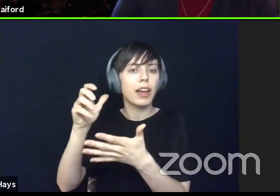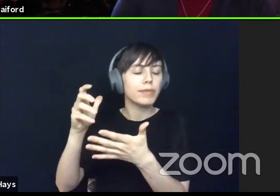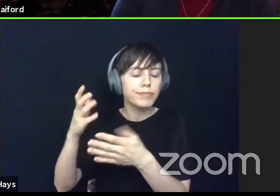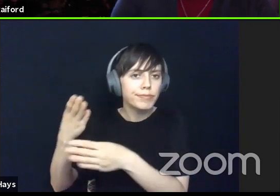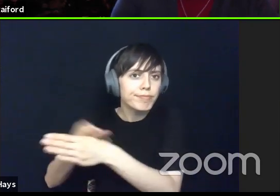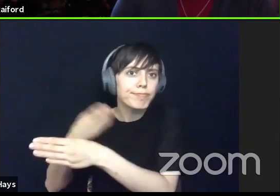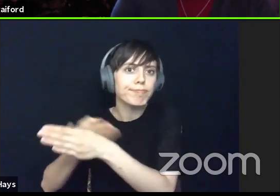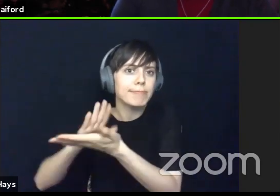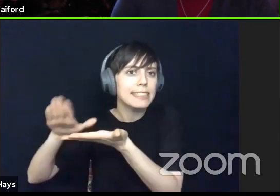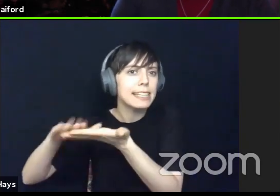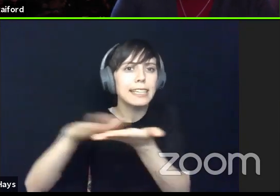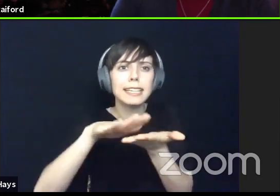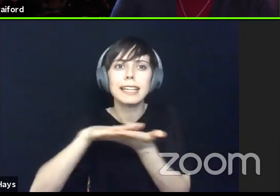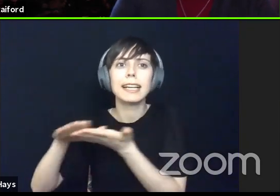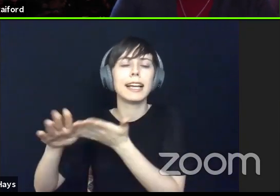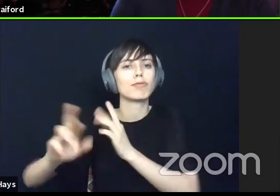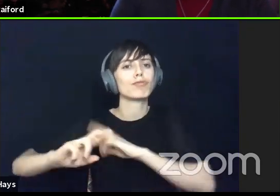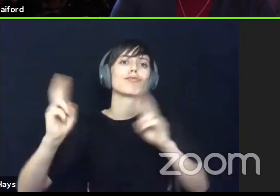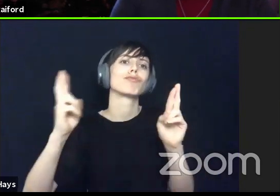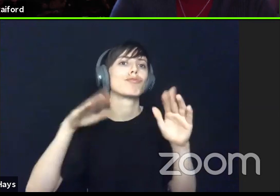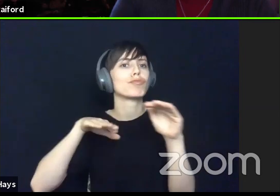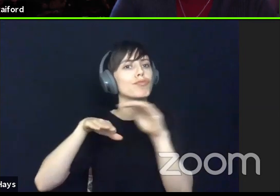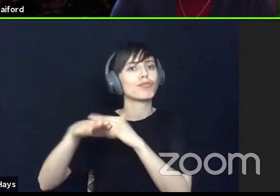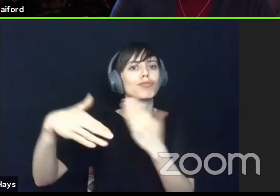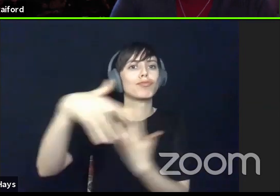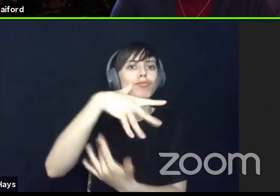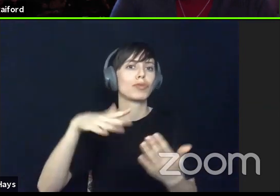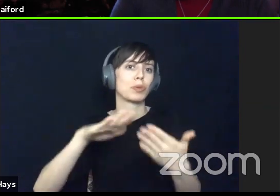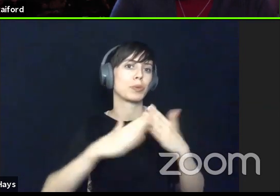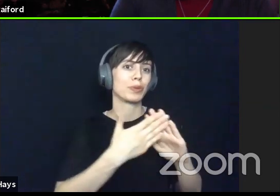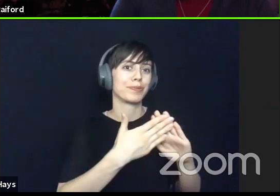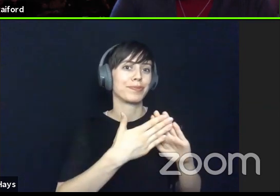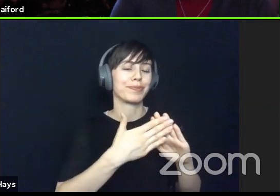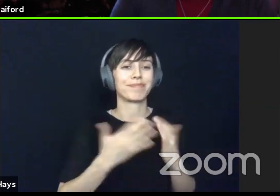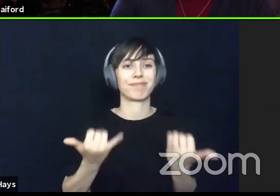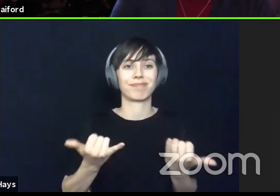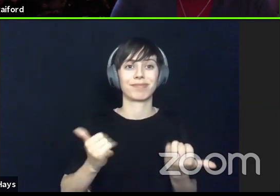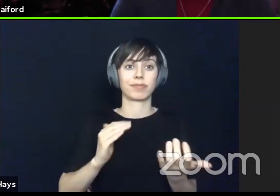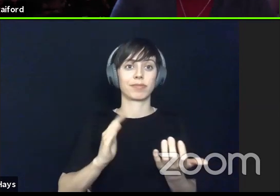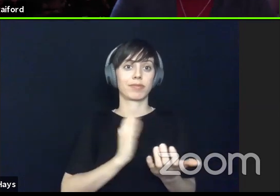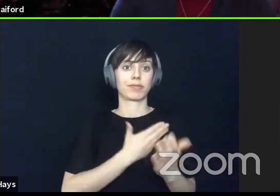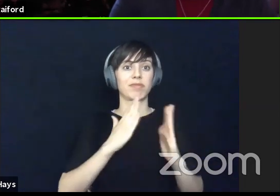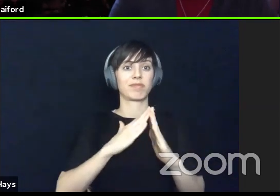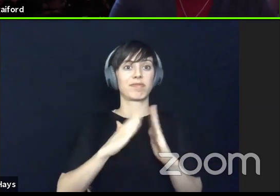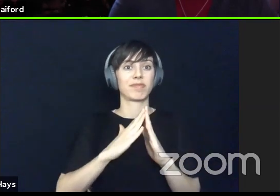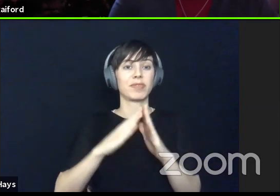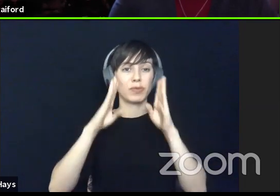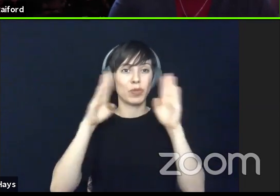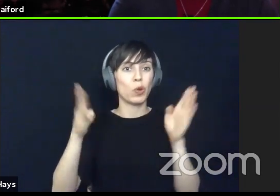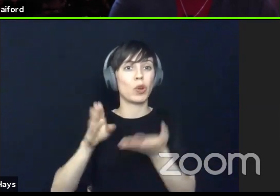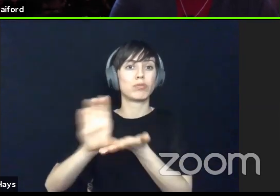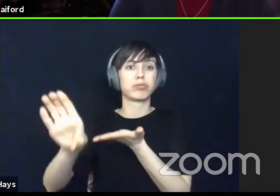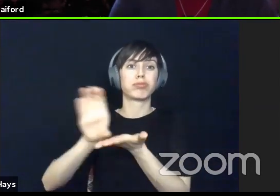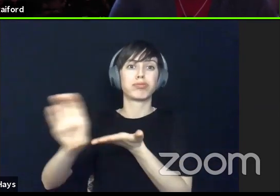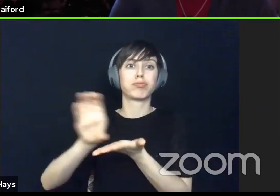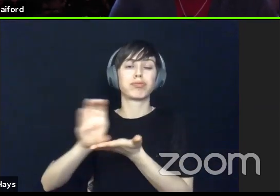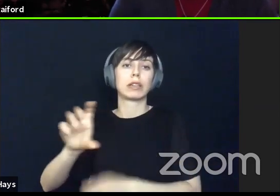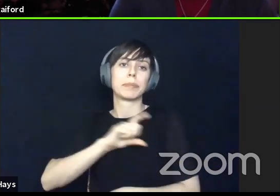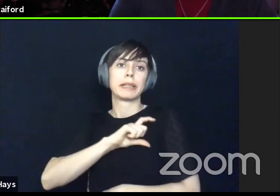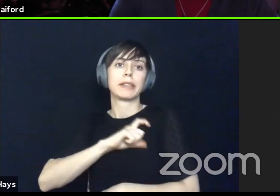policing because we don't see a big return on investment. A lot of the referrals that come from those relationships usually